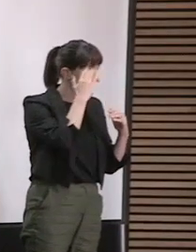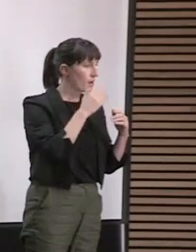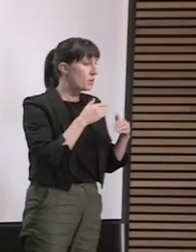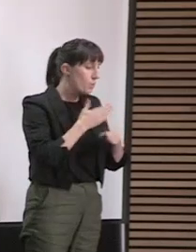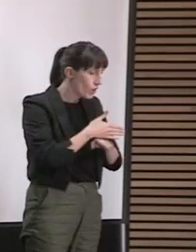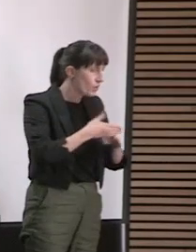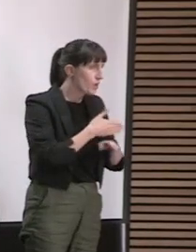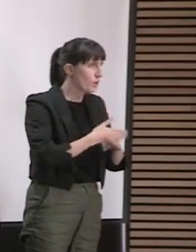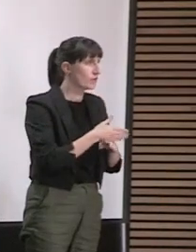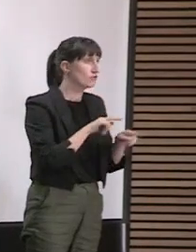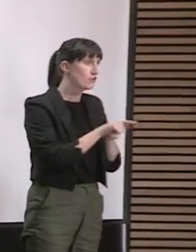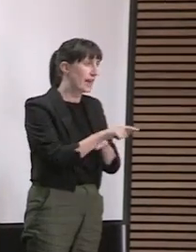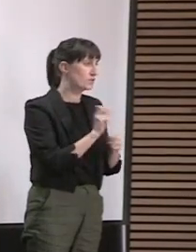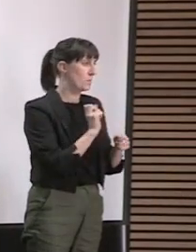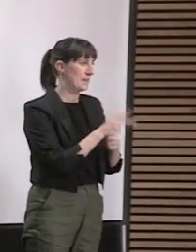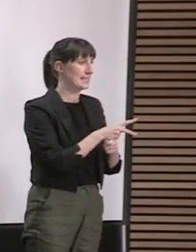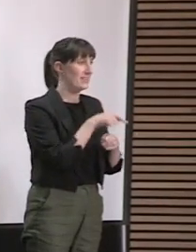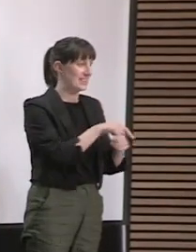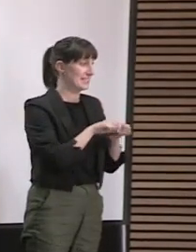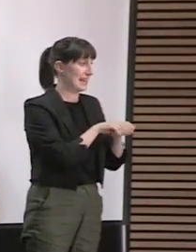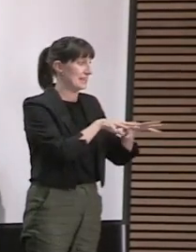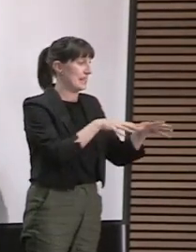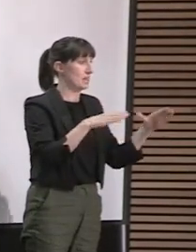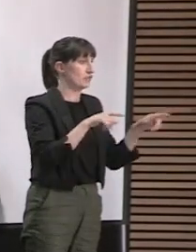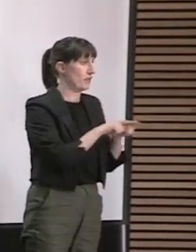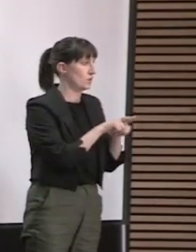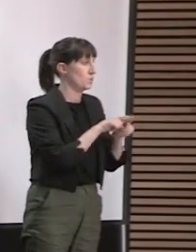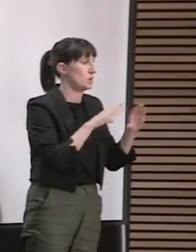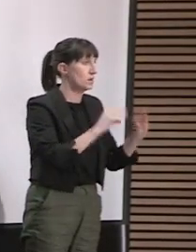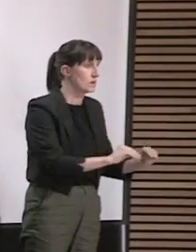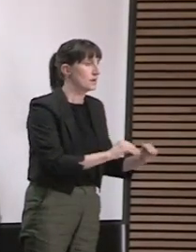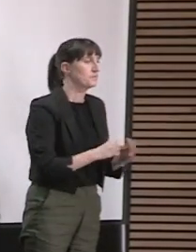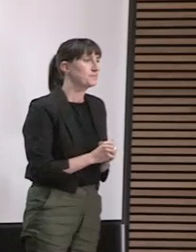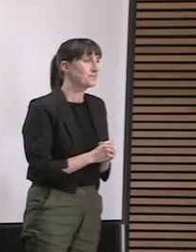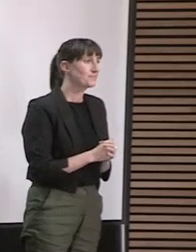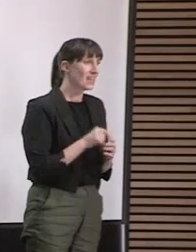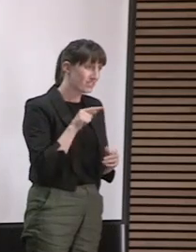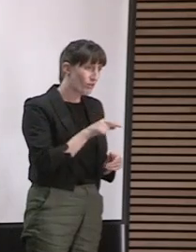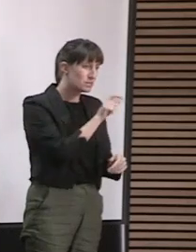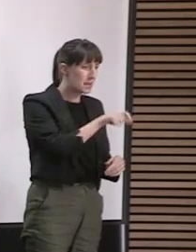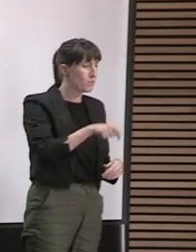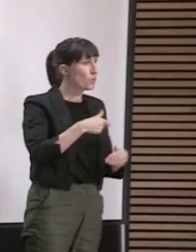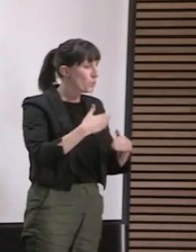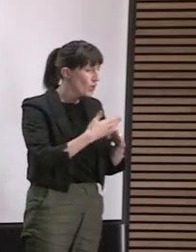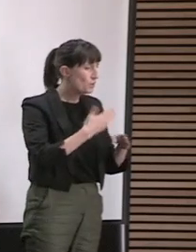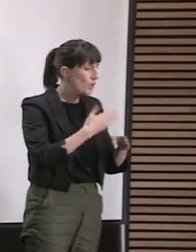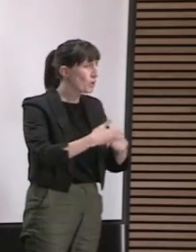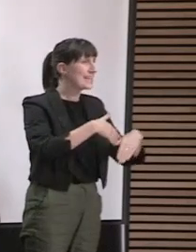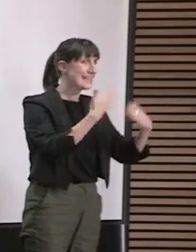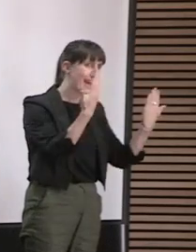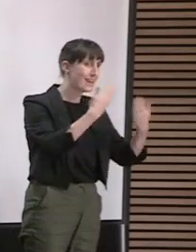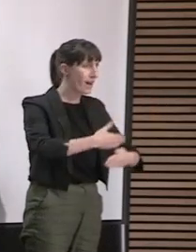new Auckland cluster. Under extraordinary pressure, they've just been getting on with it, quietly working away day and night to make us all